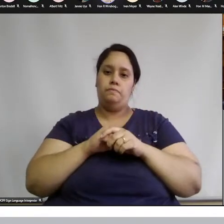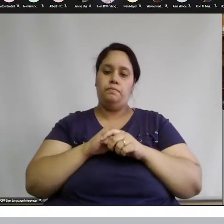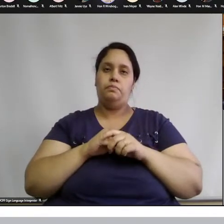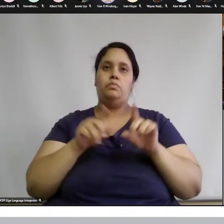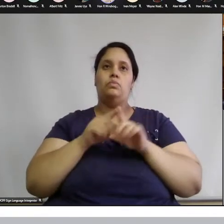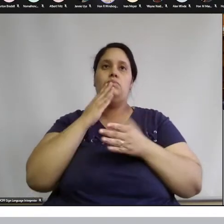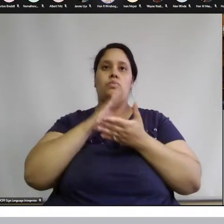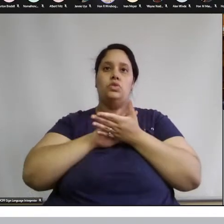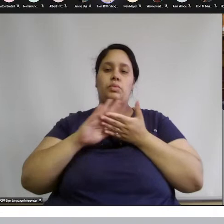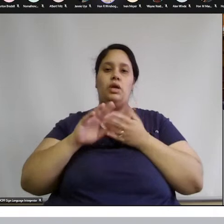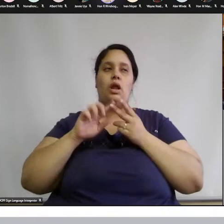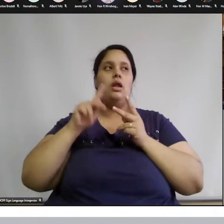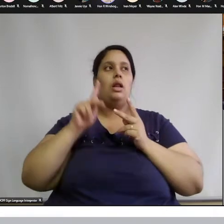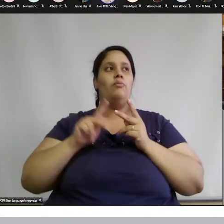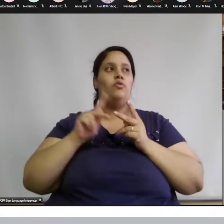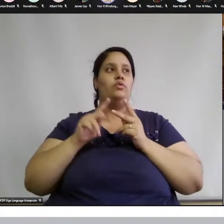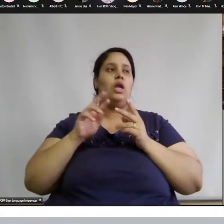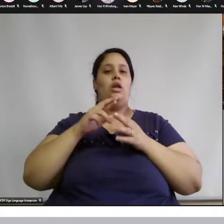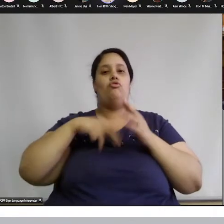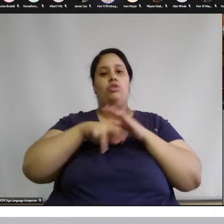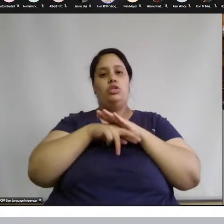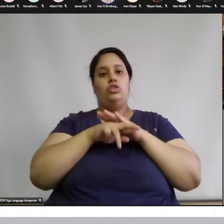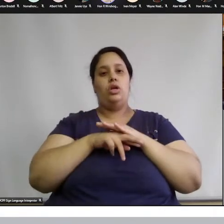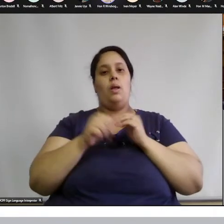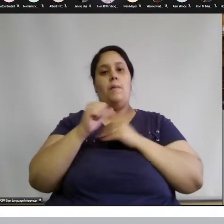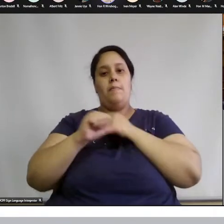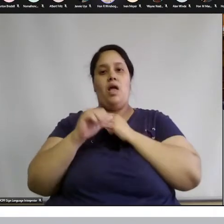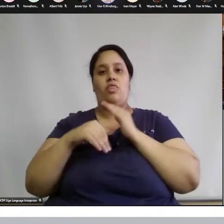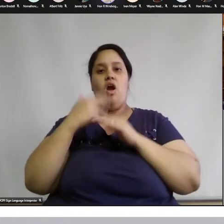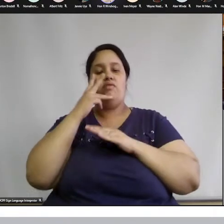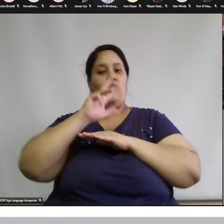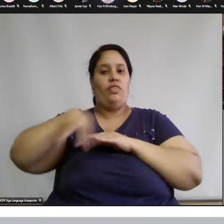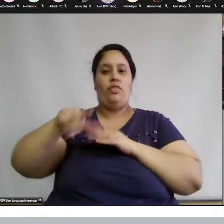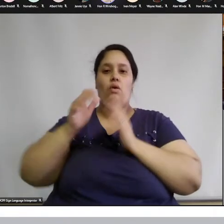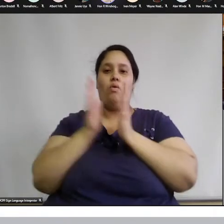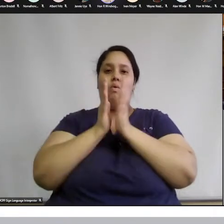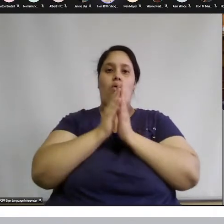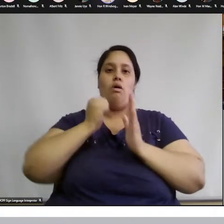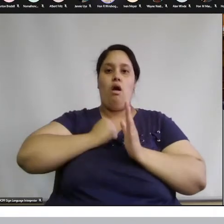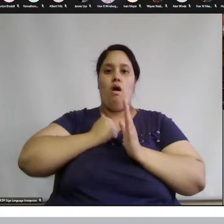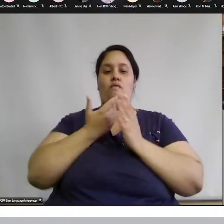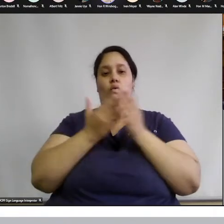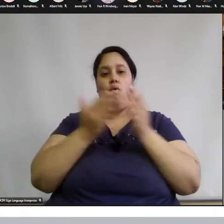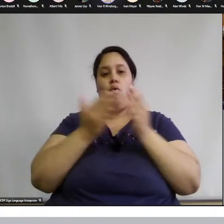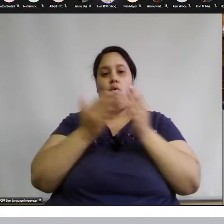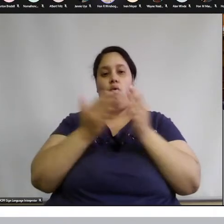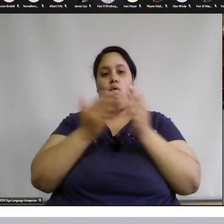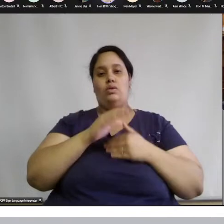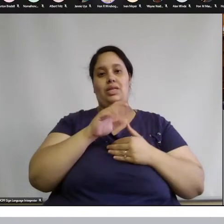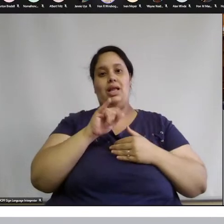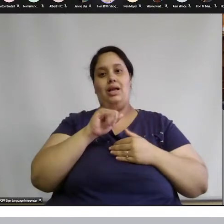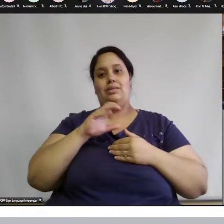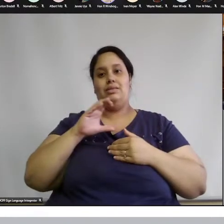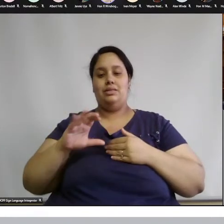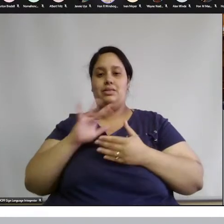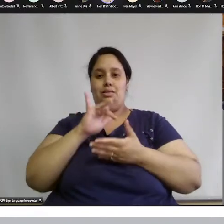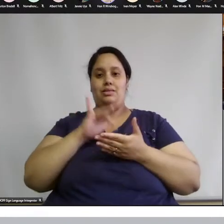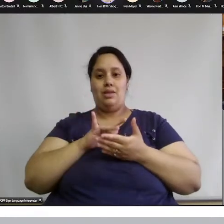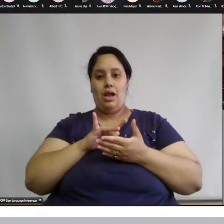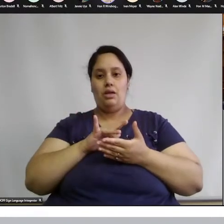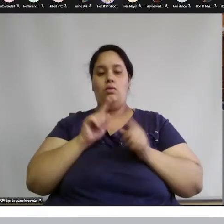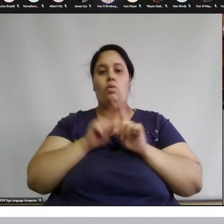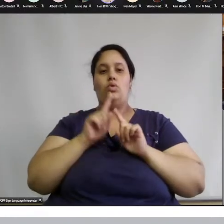Mitchells Plain, and the Klipfontein region. After months of ignoring our calls for closure of the CTICC site